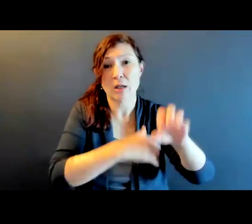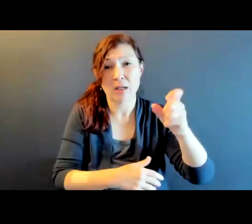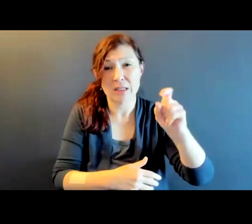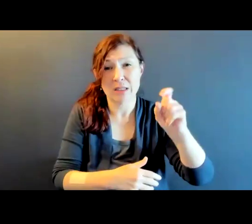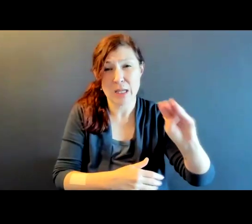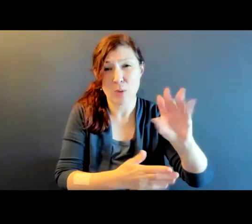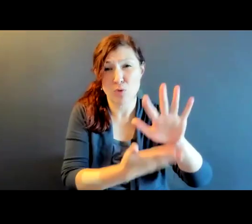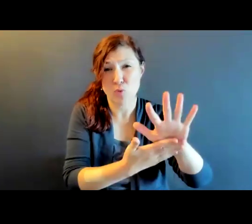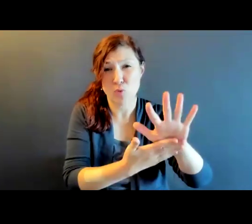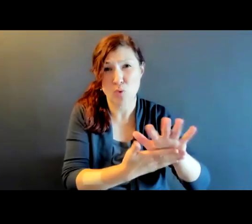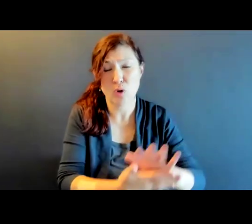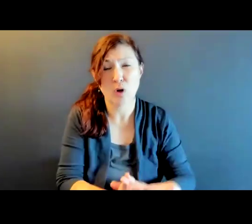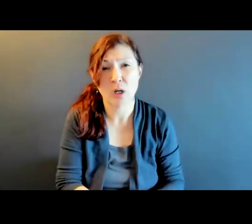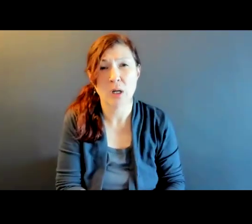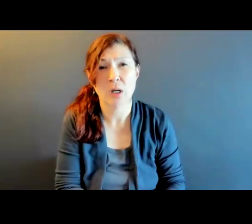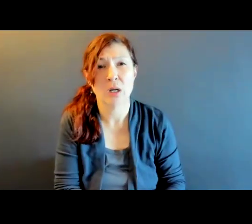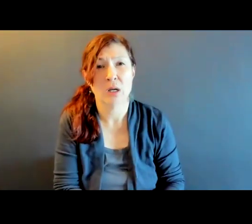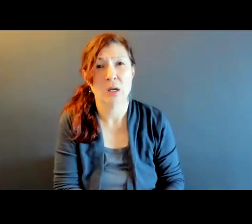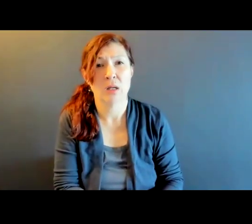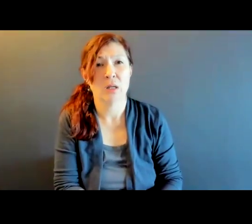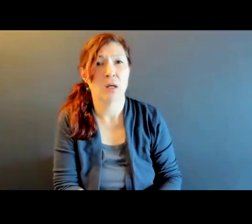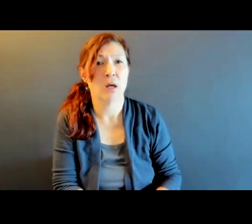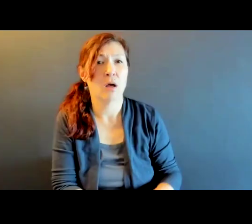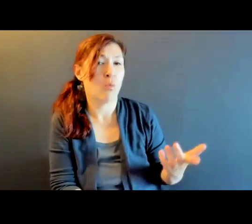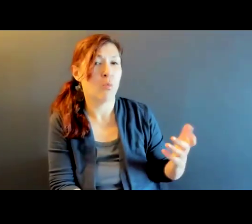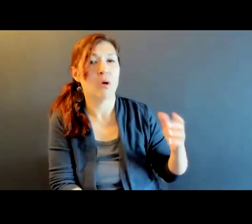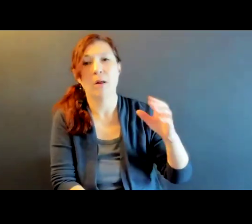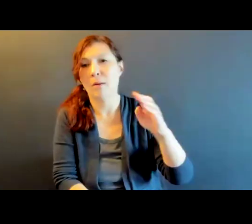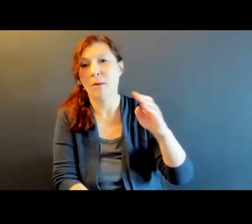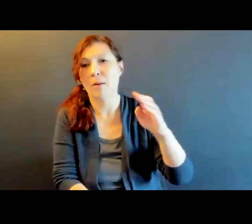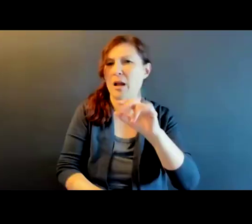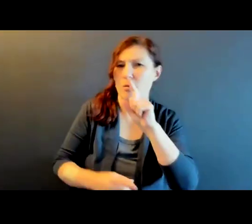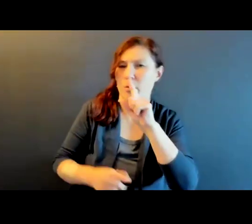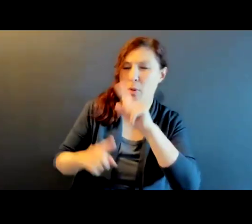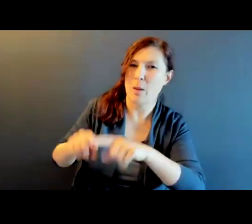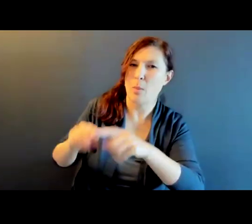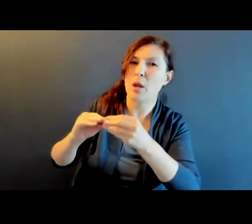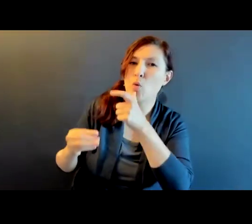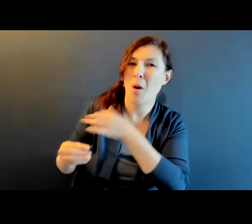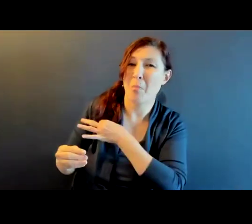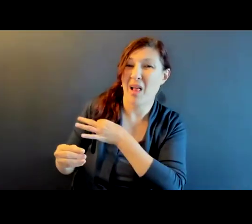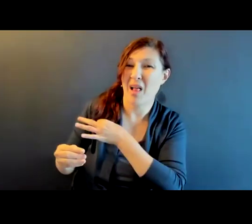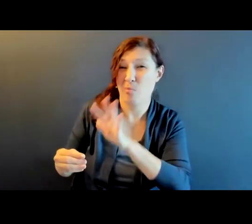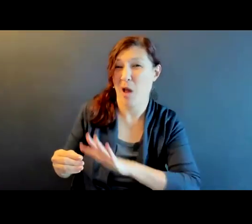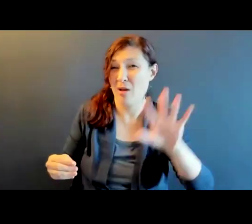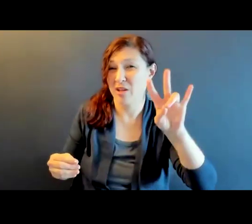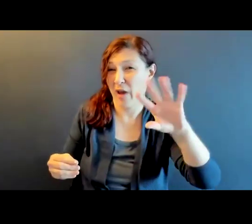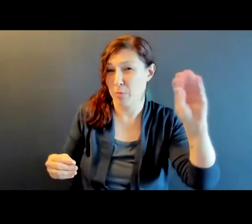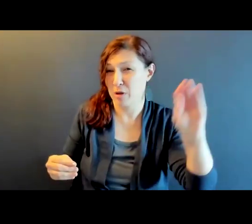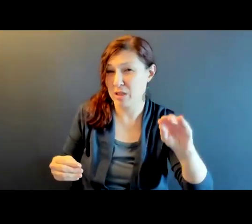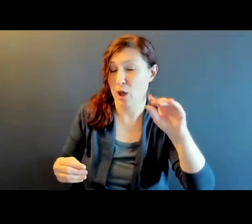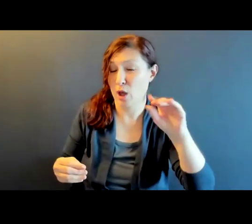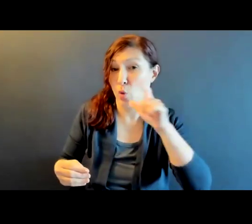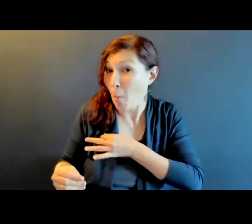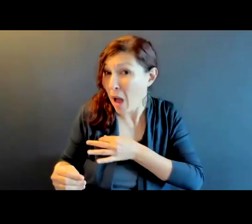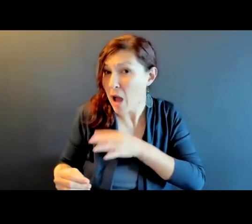Yeah, it depends on how many applicants there are, Yeah, but obviously there have been more applicants, but the last few years have been like three quarters, which if you